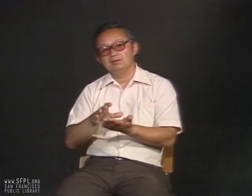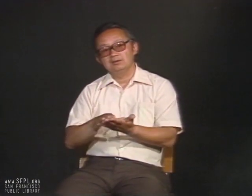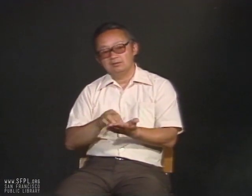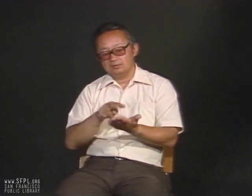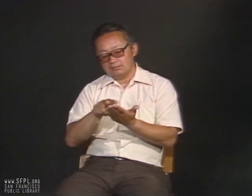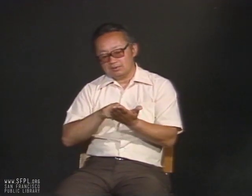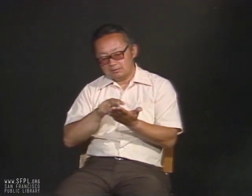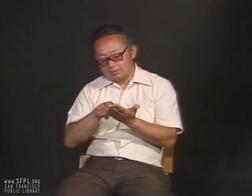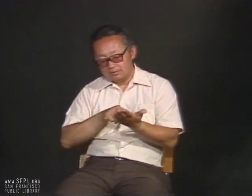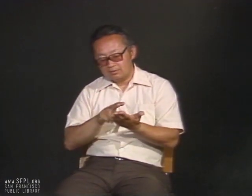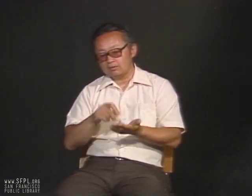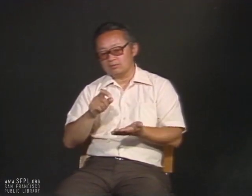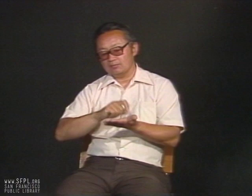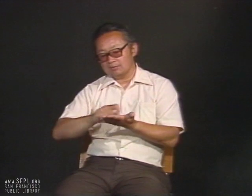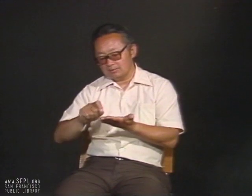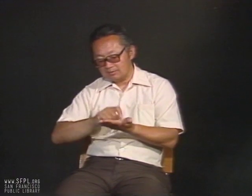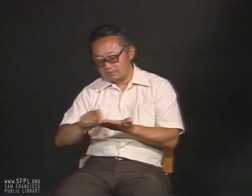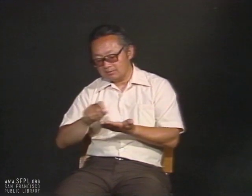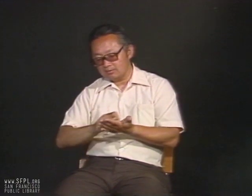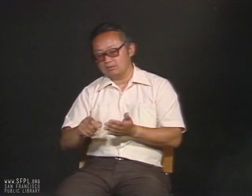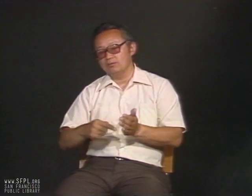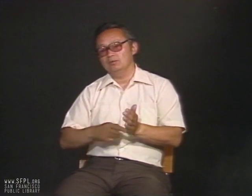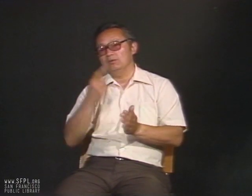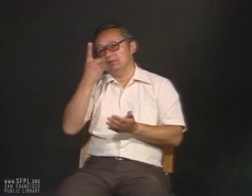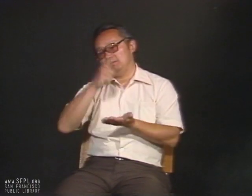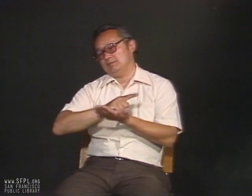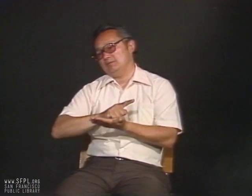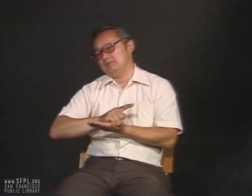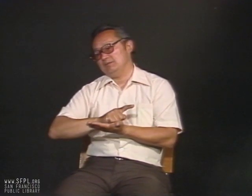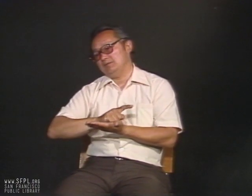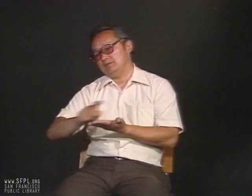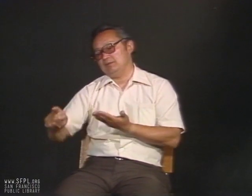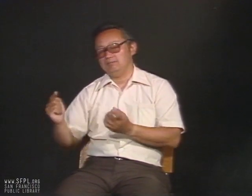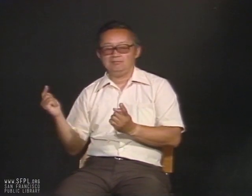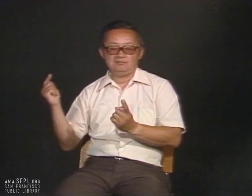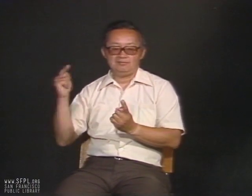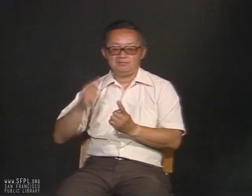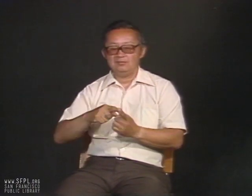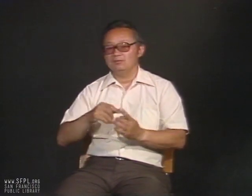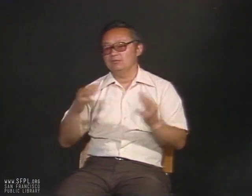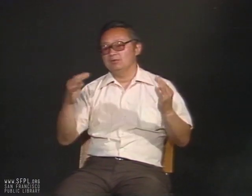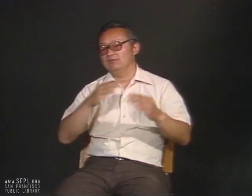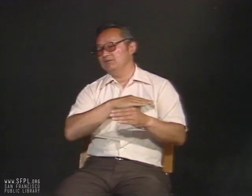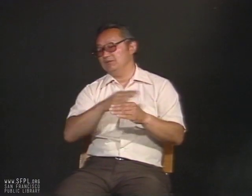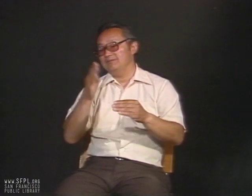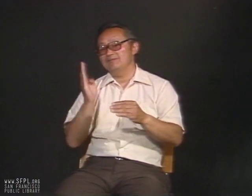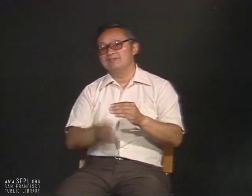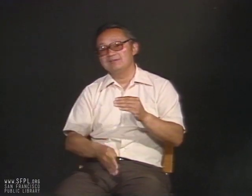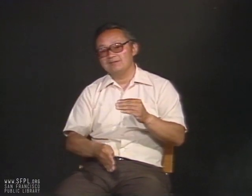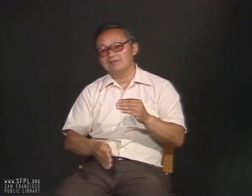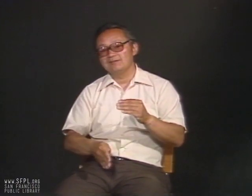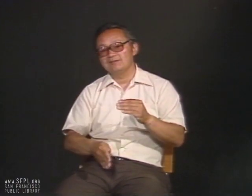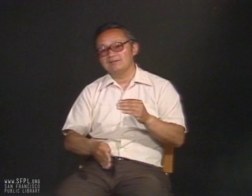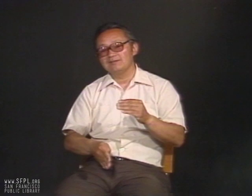to tutor us in reading and writing. Things continued that way until the war ended.